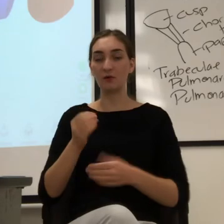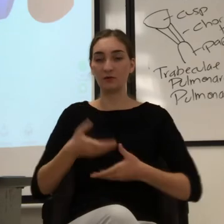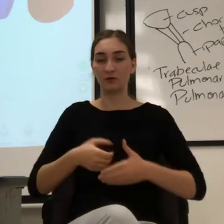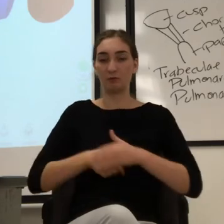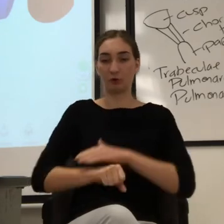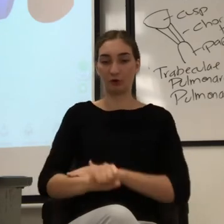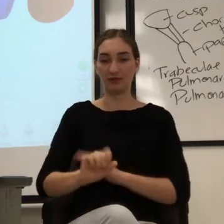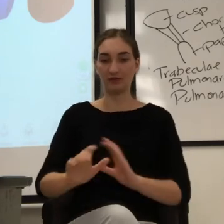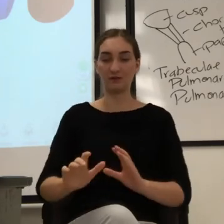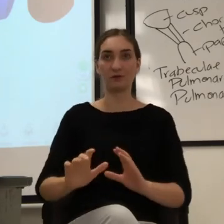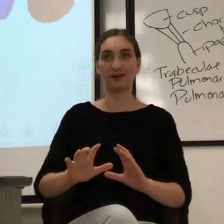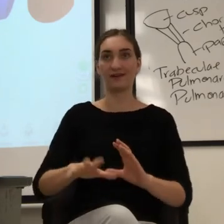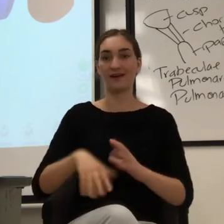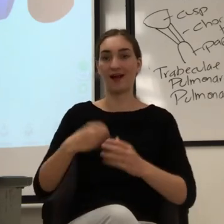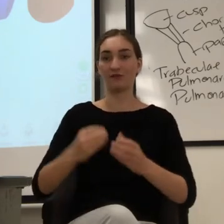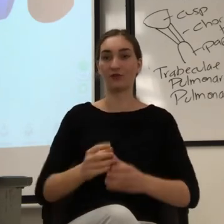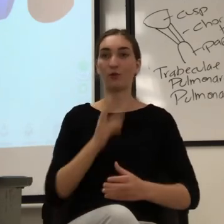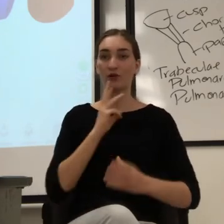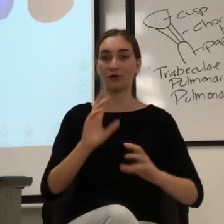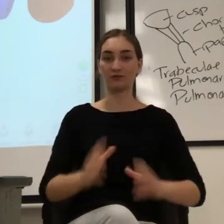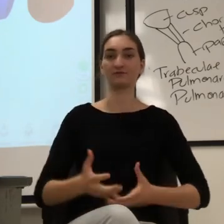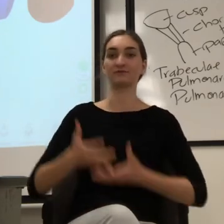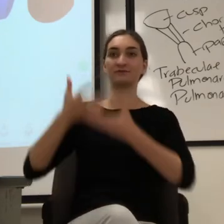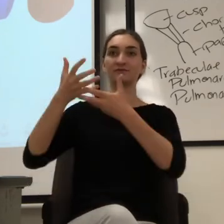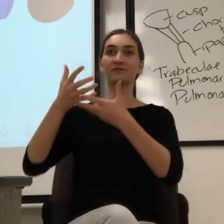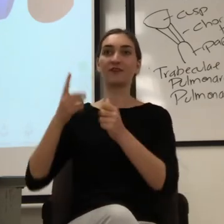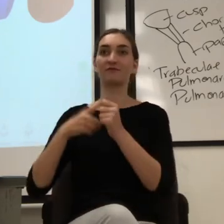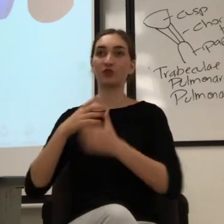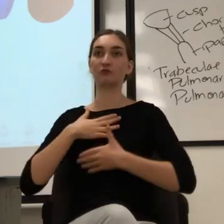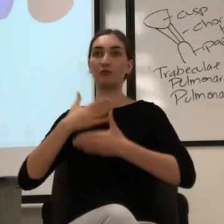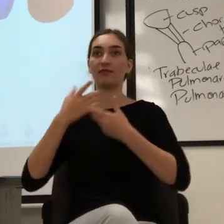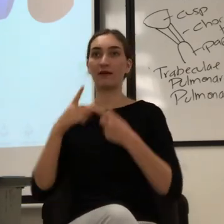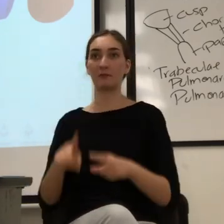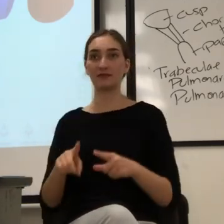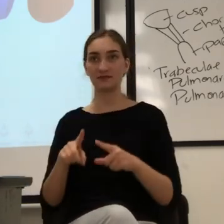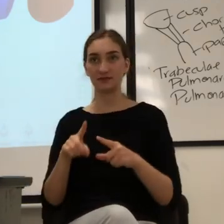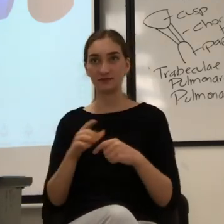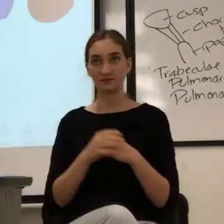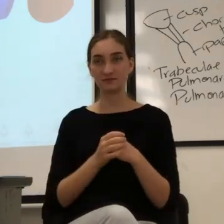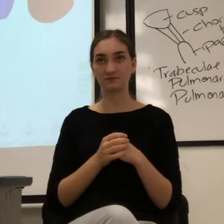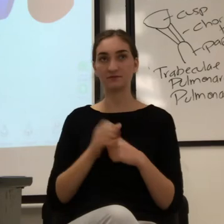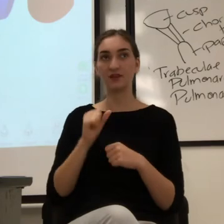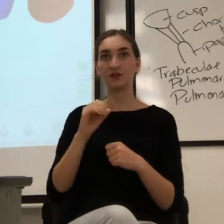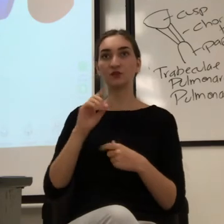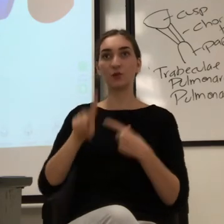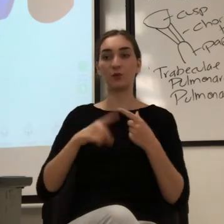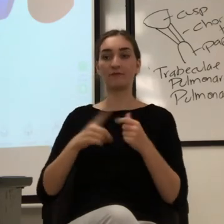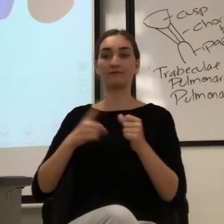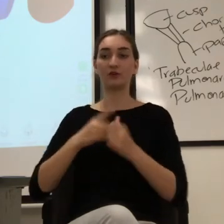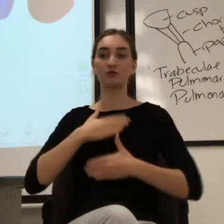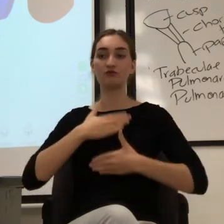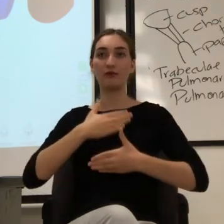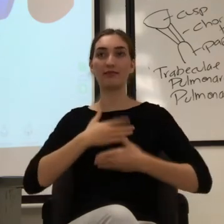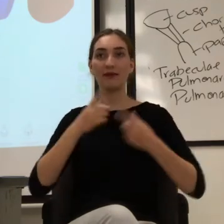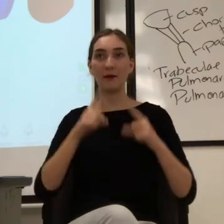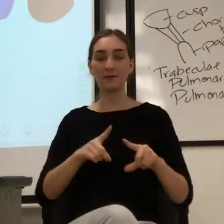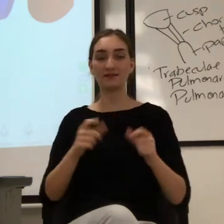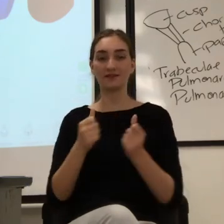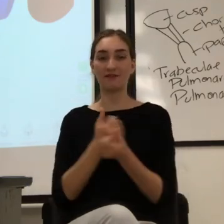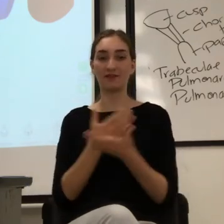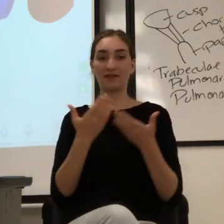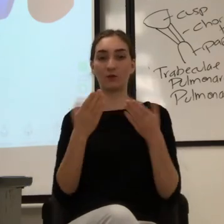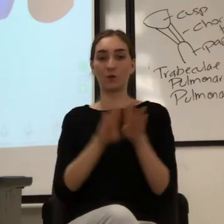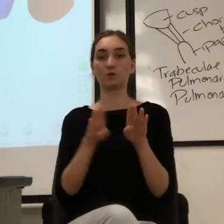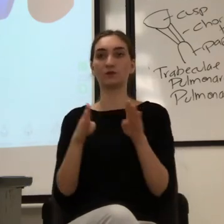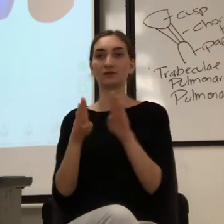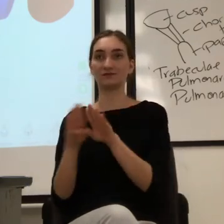fill with air, all these structures close up. That closes up, ligamentum arteriosum, the fossa ovale, it